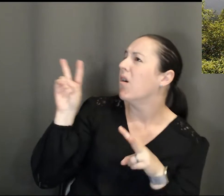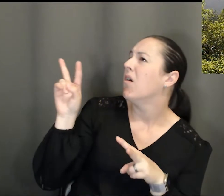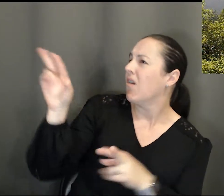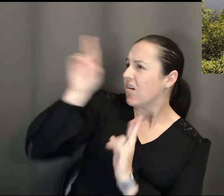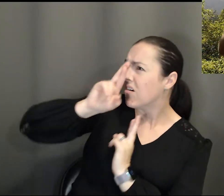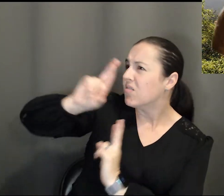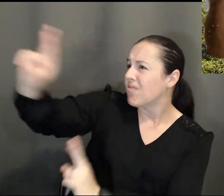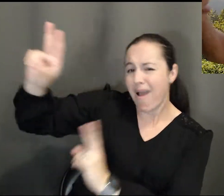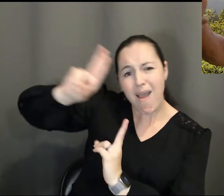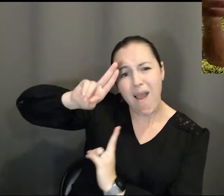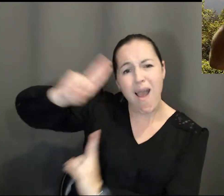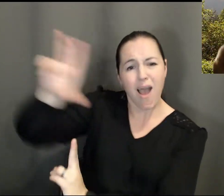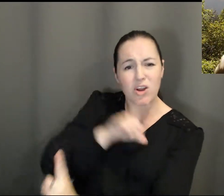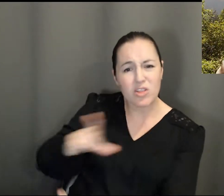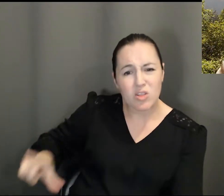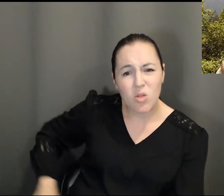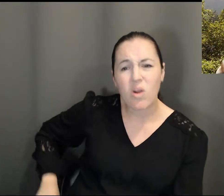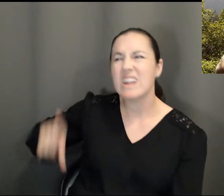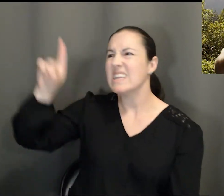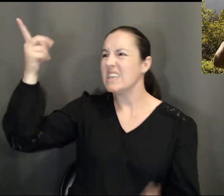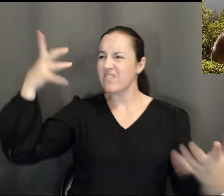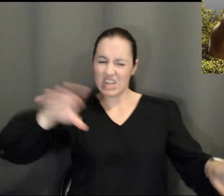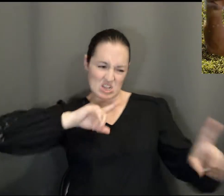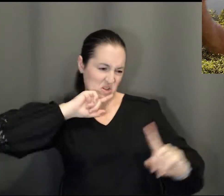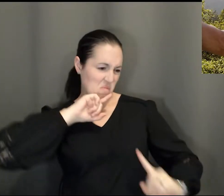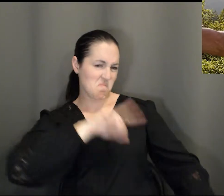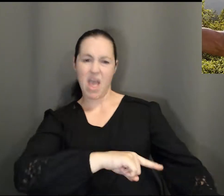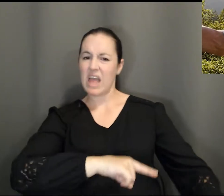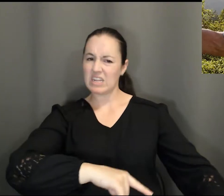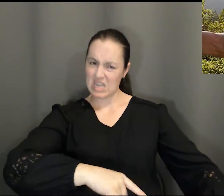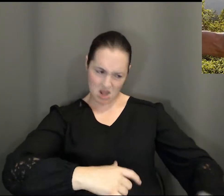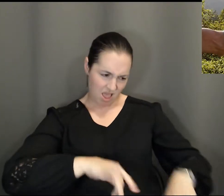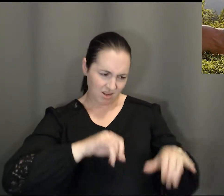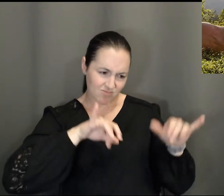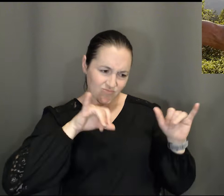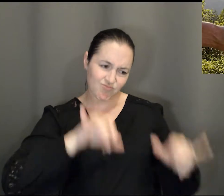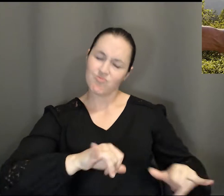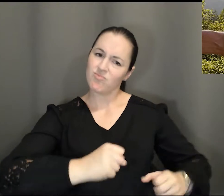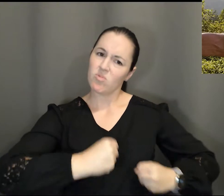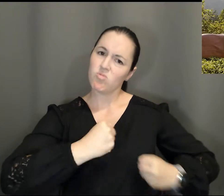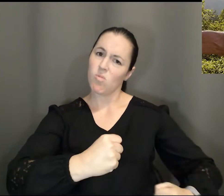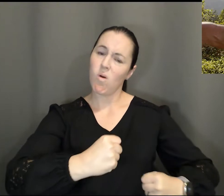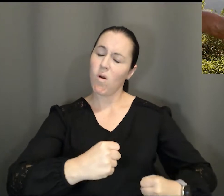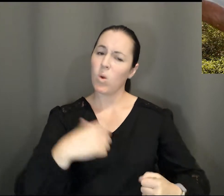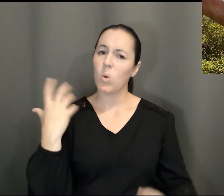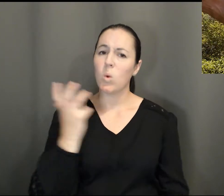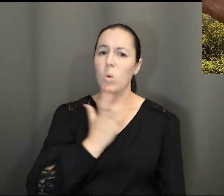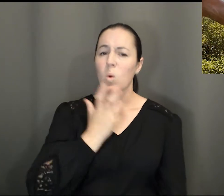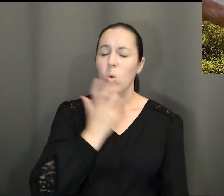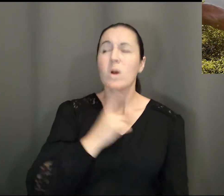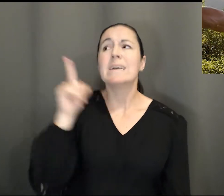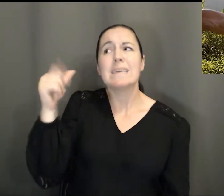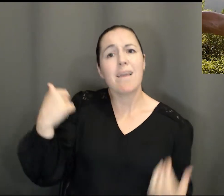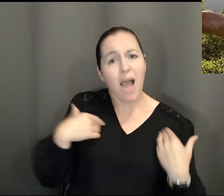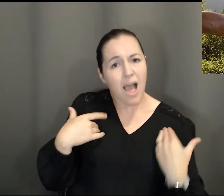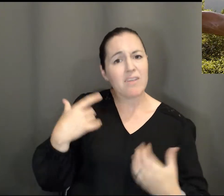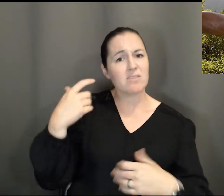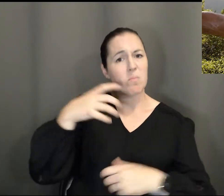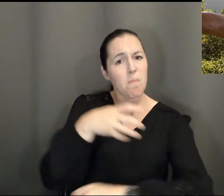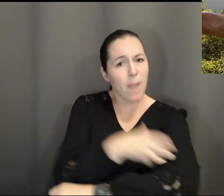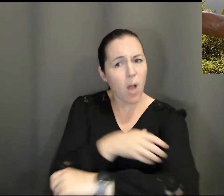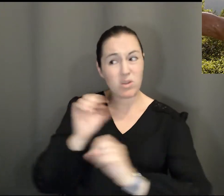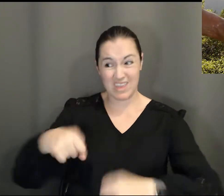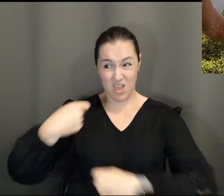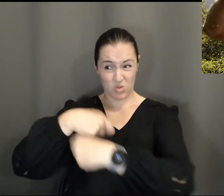has the power to create something out of absolutely nothing. I'm standing here as evidence of